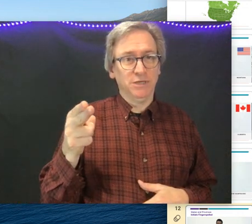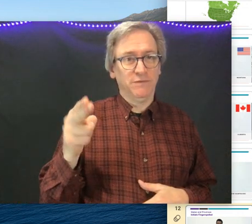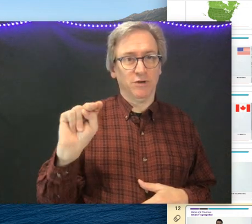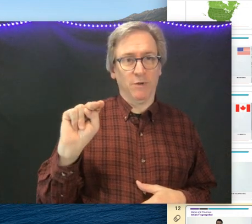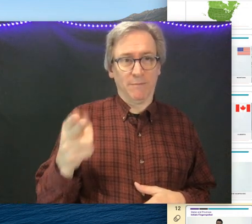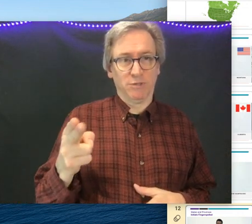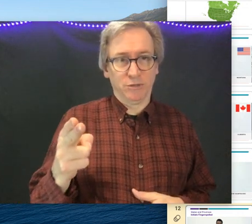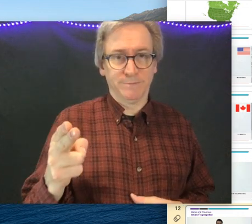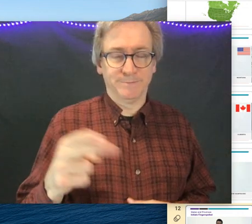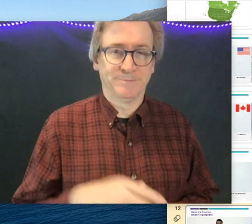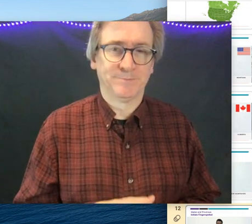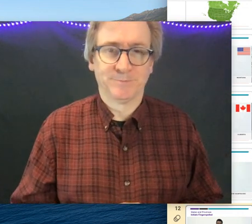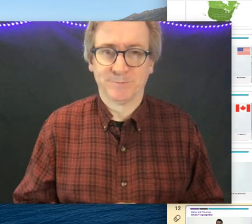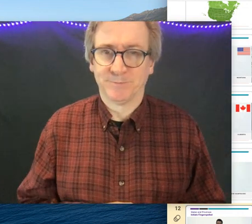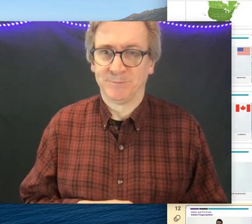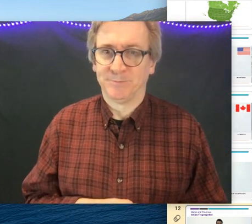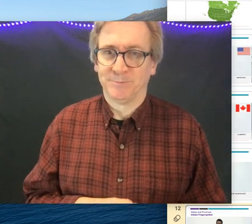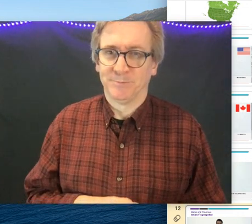NH for New Hampshire.